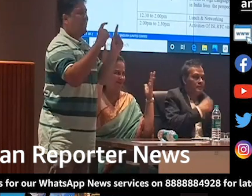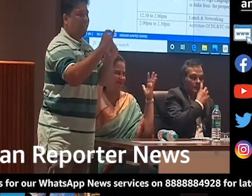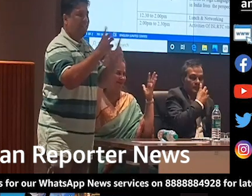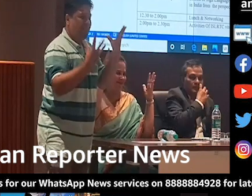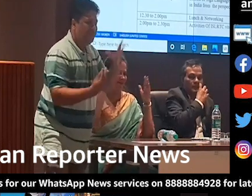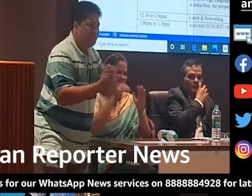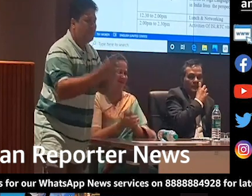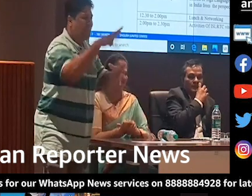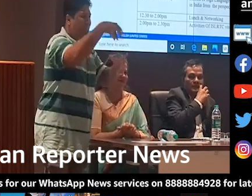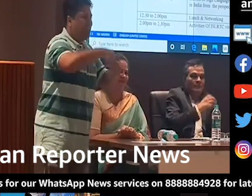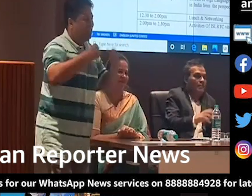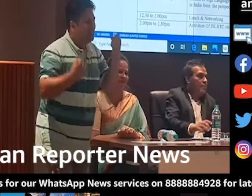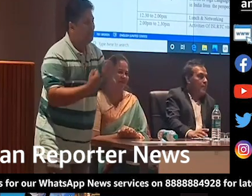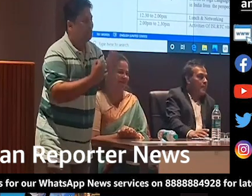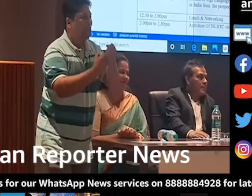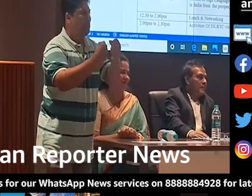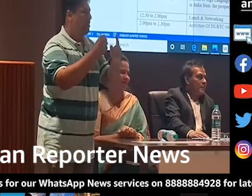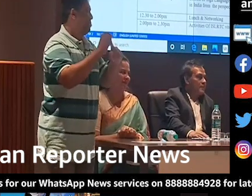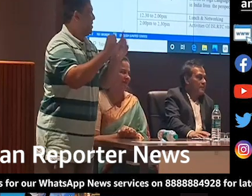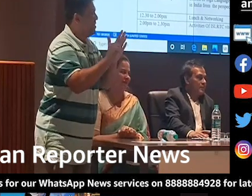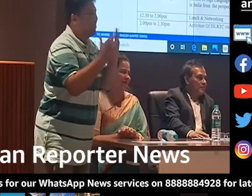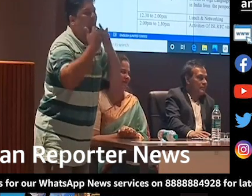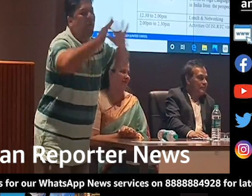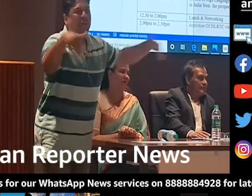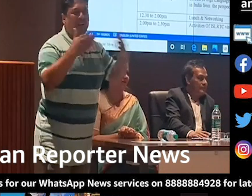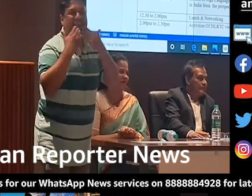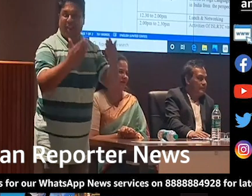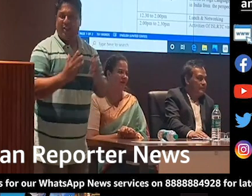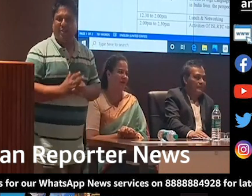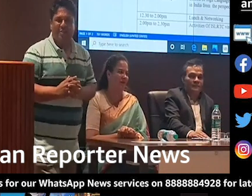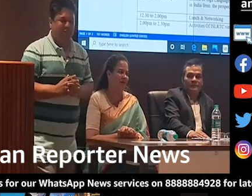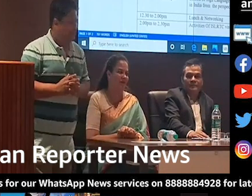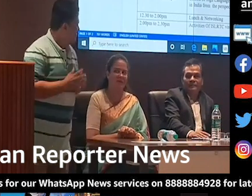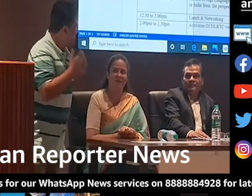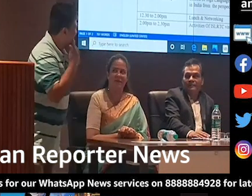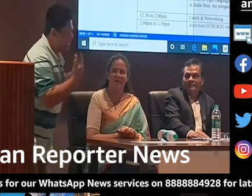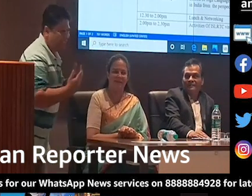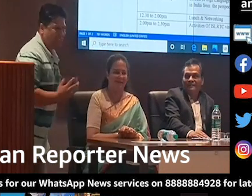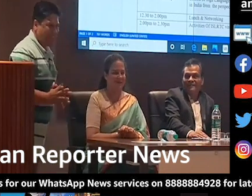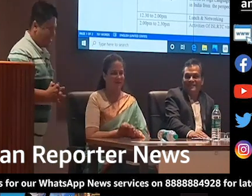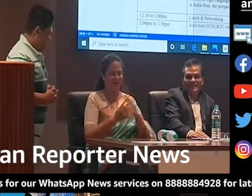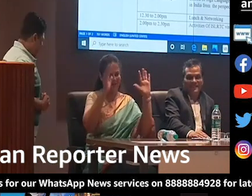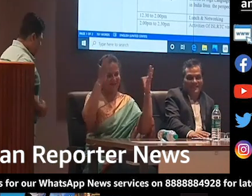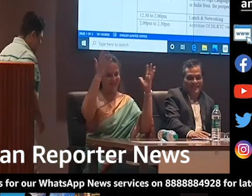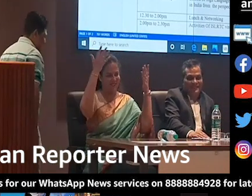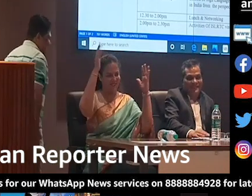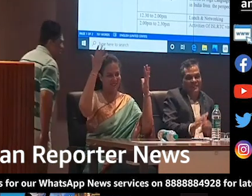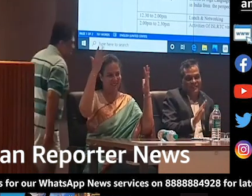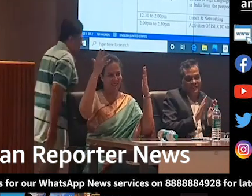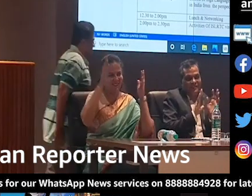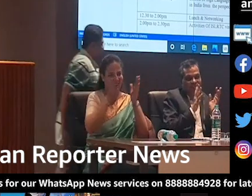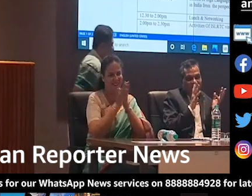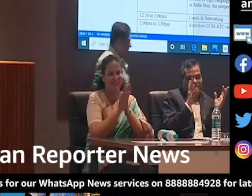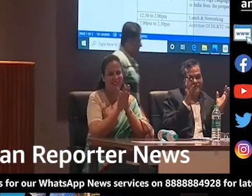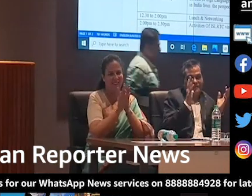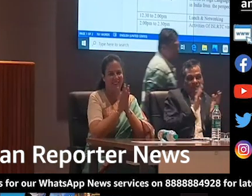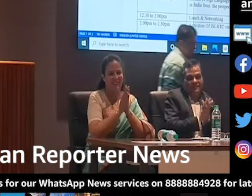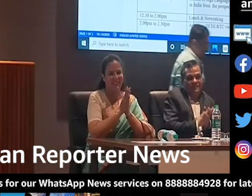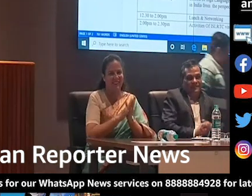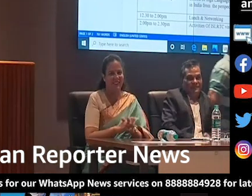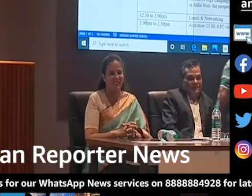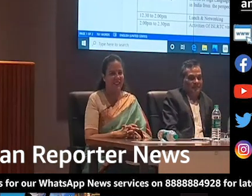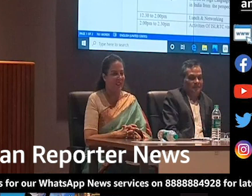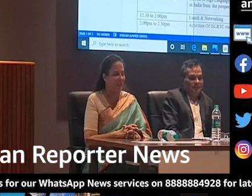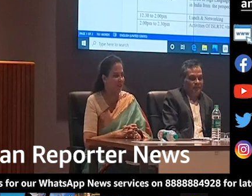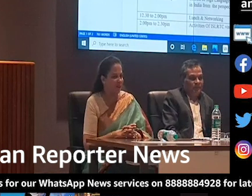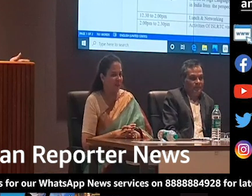Prasad and the Goa Association of the Deaf entirely. A very, very big thank you to them for all the support. Thank you,